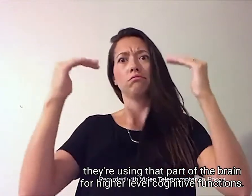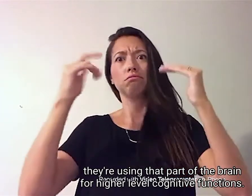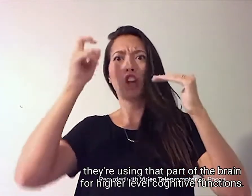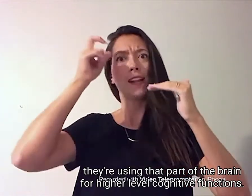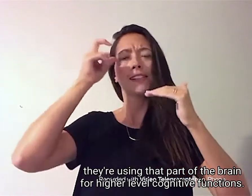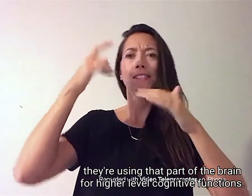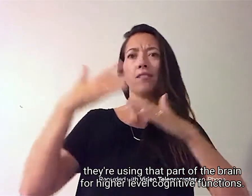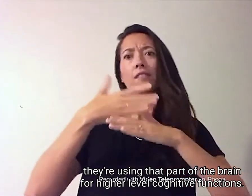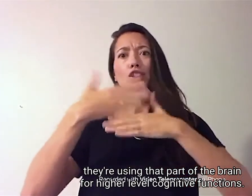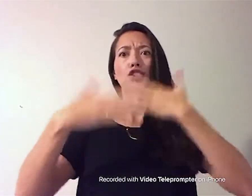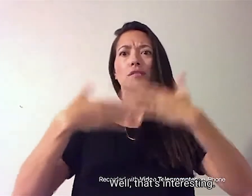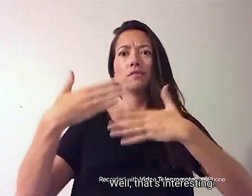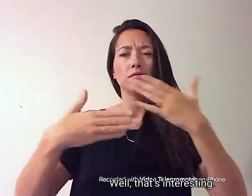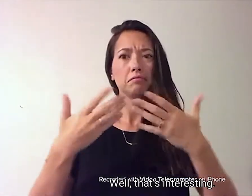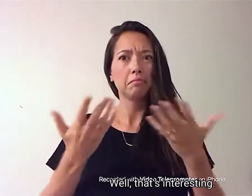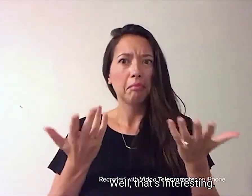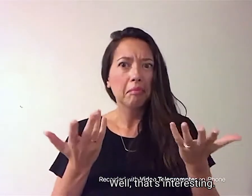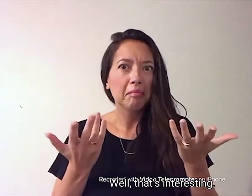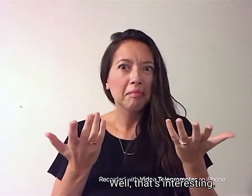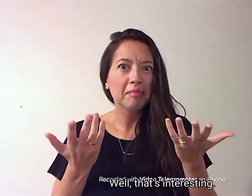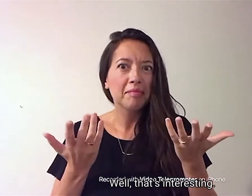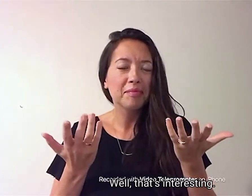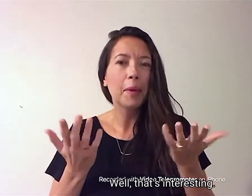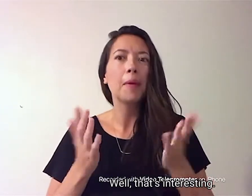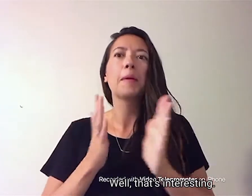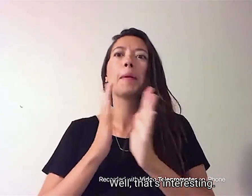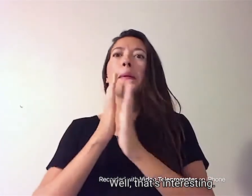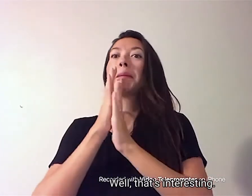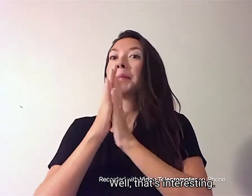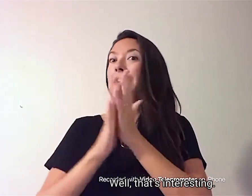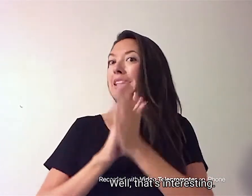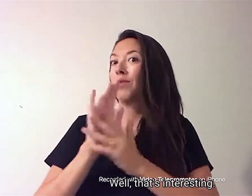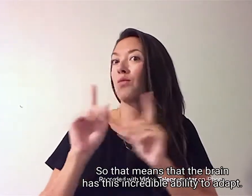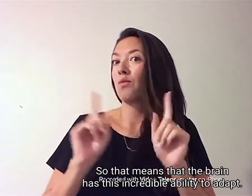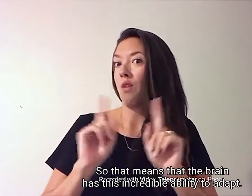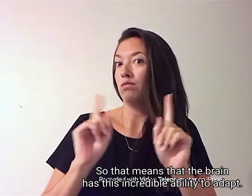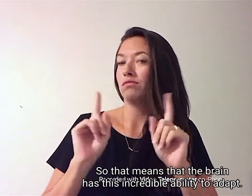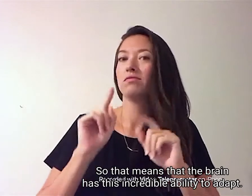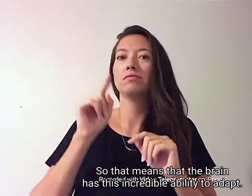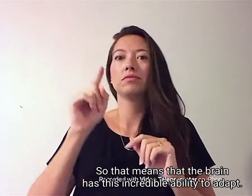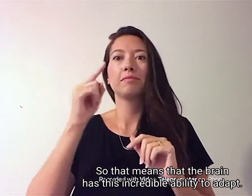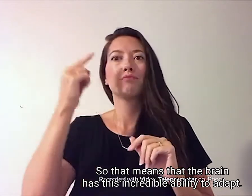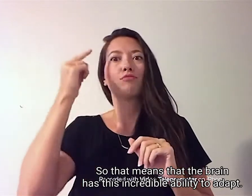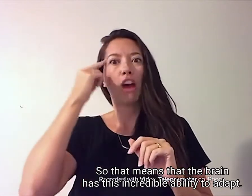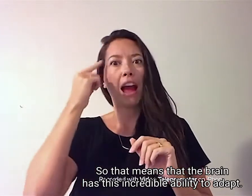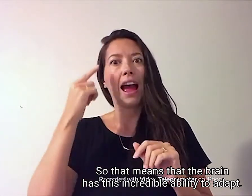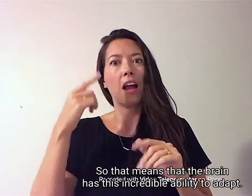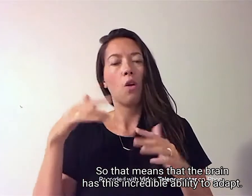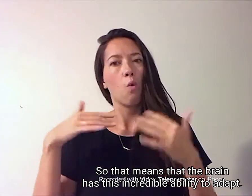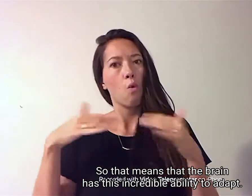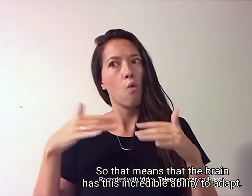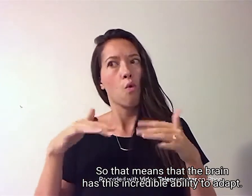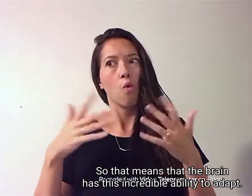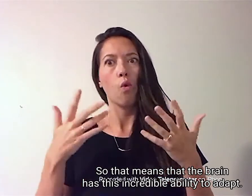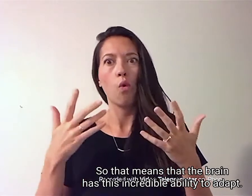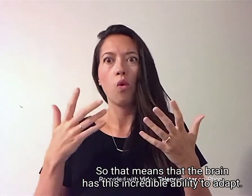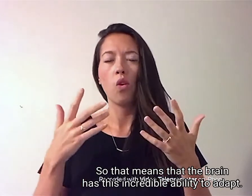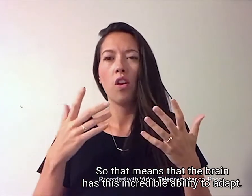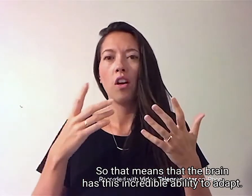cognitive functions. Well, that's interesting. That means that the brain has this